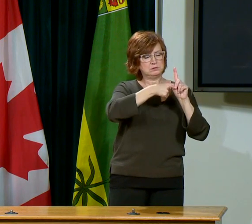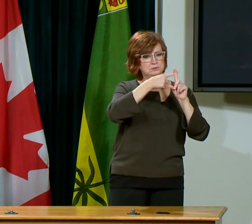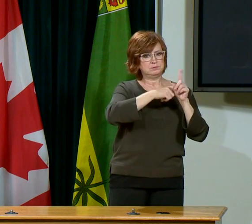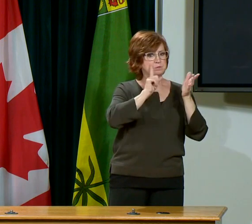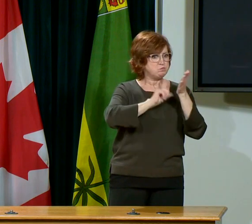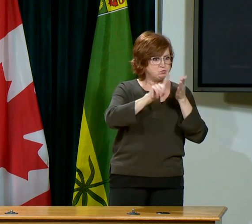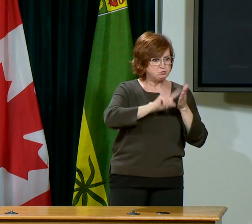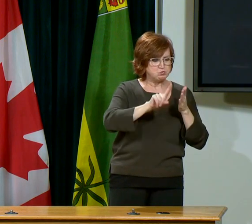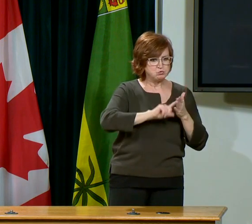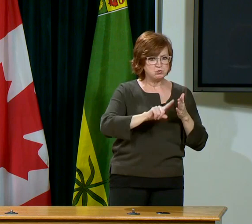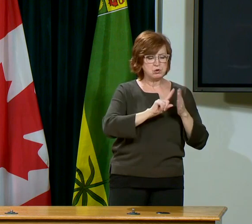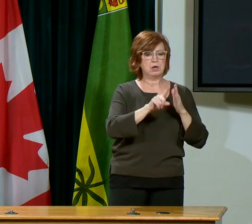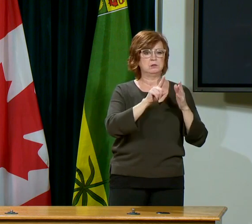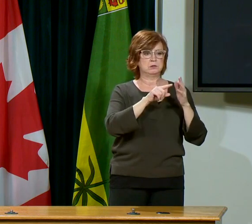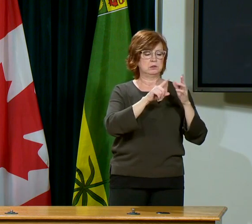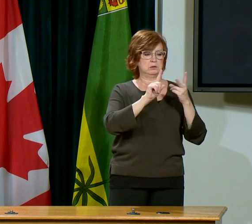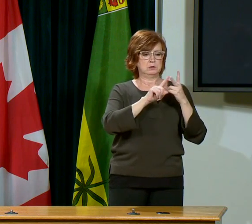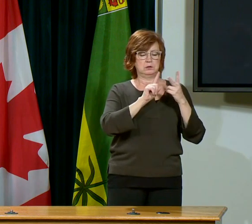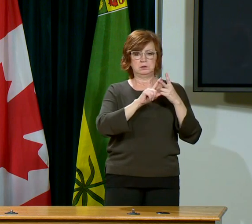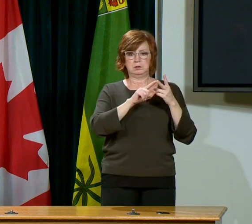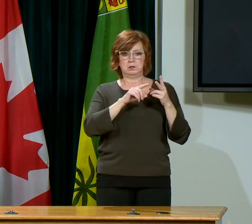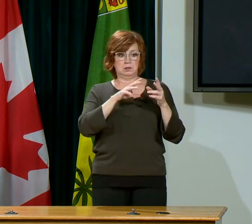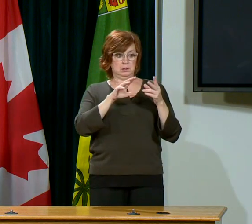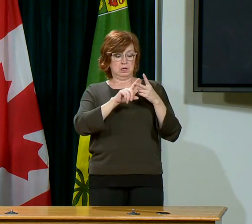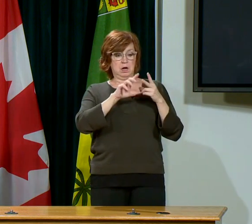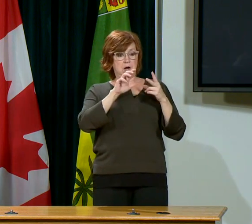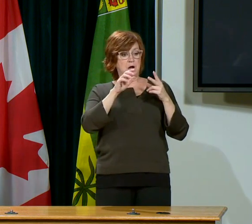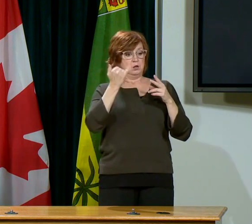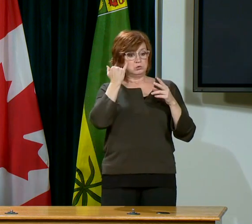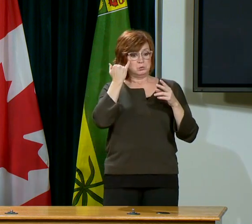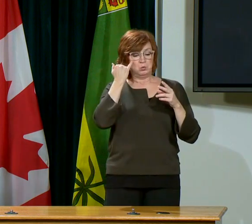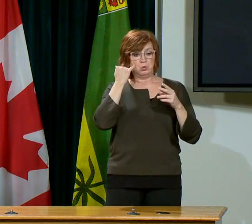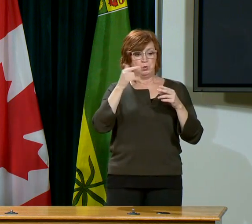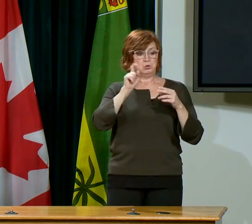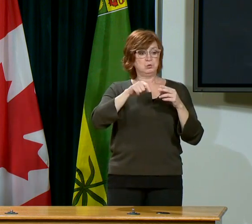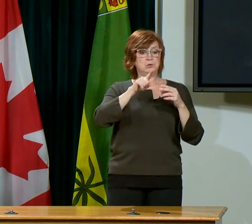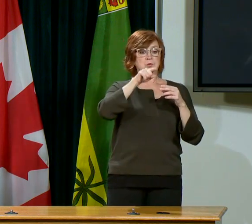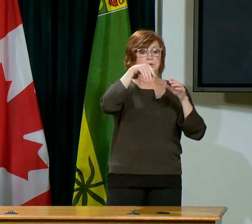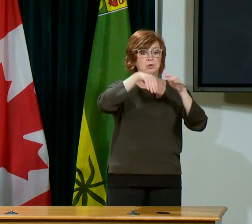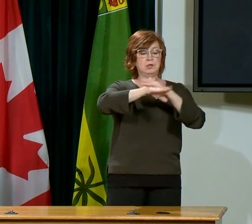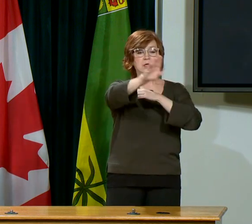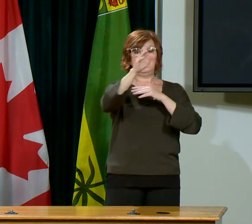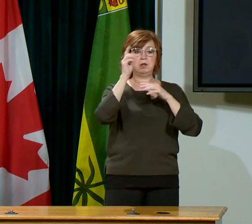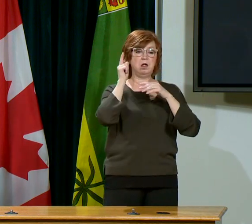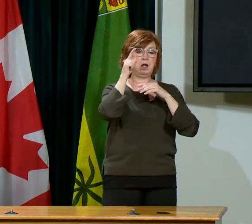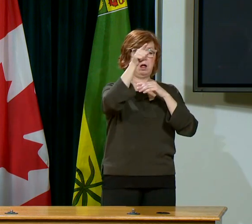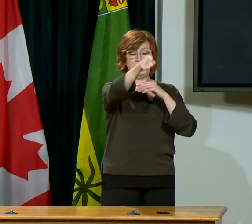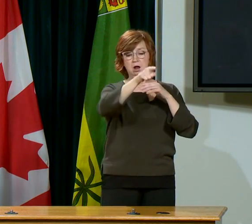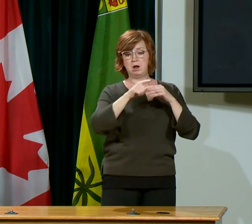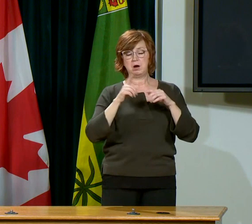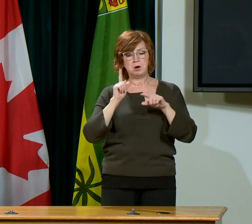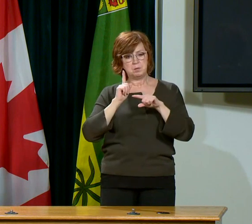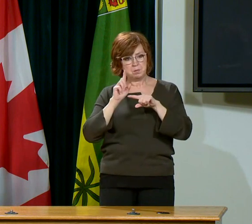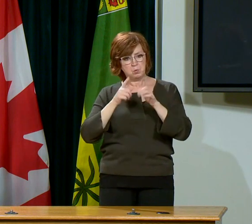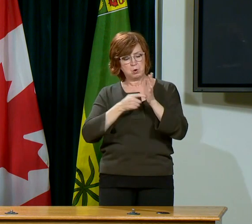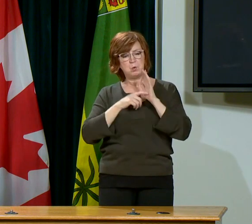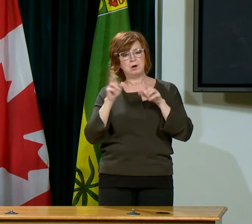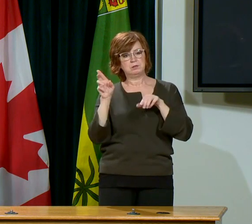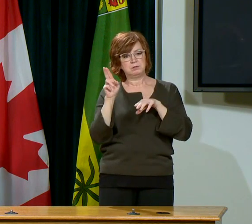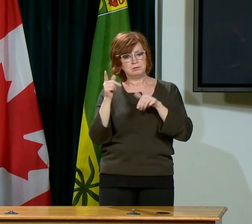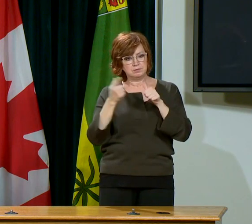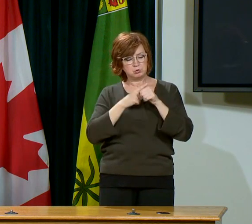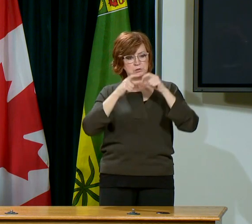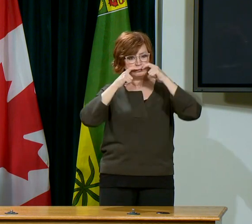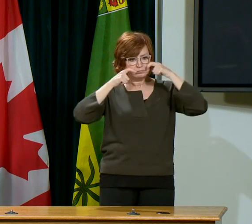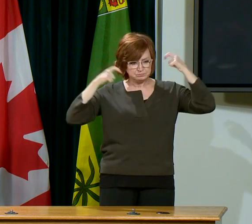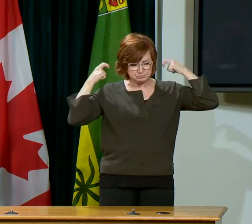patients, clients, and residents, and those who will need to travel through a care area will be required to wear a procedure mask at all times when they are in an